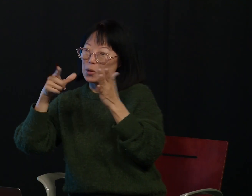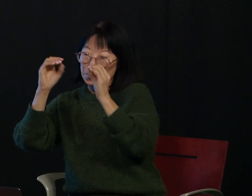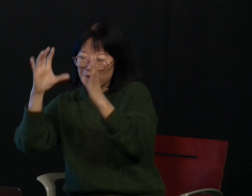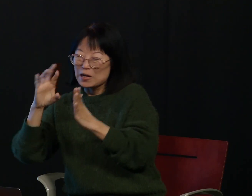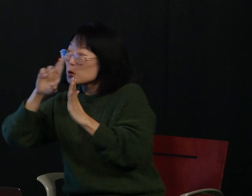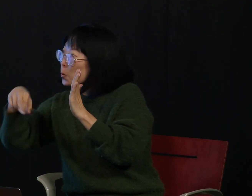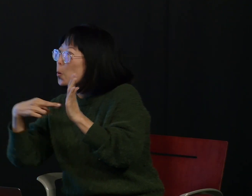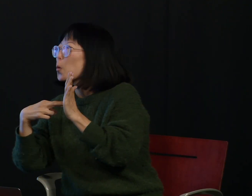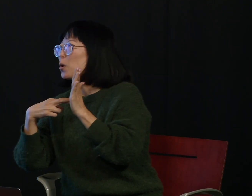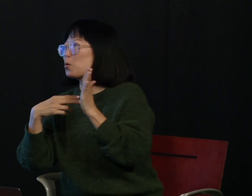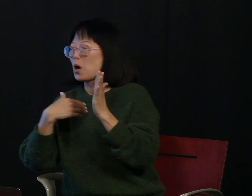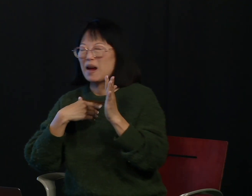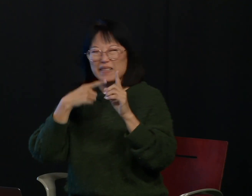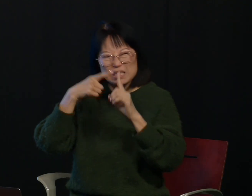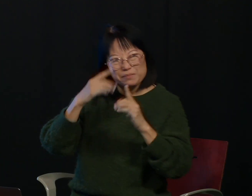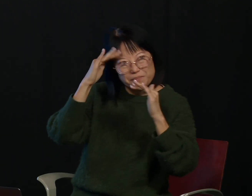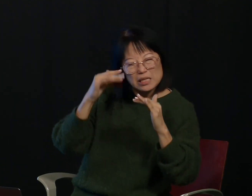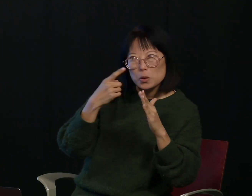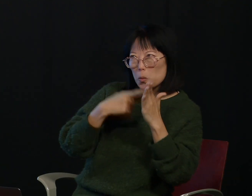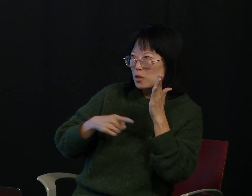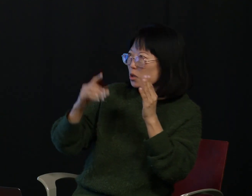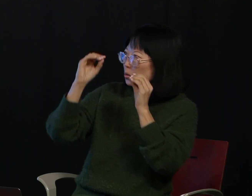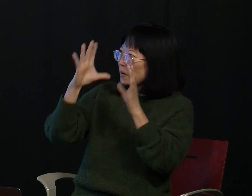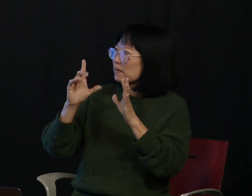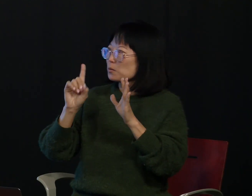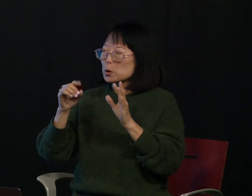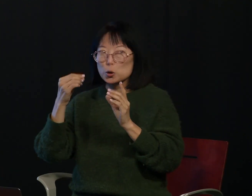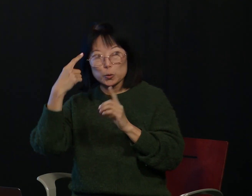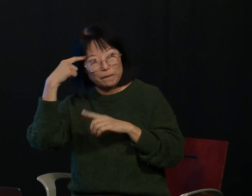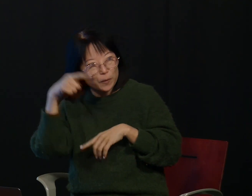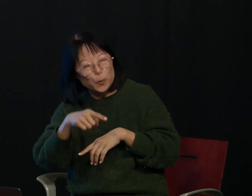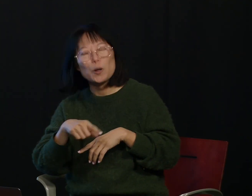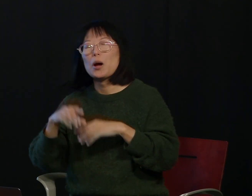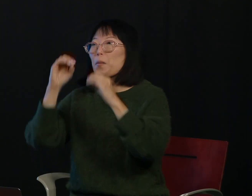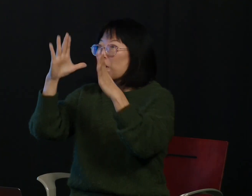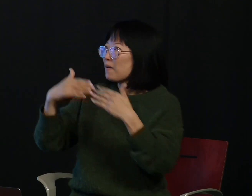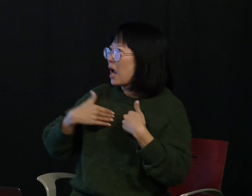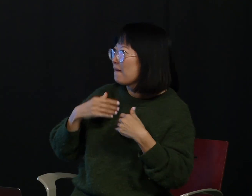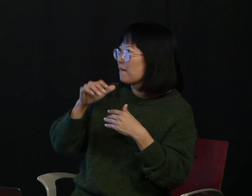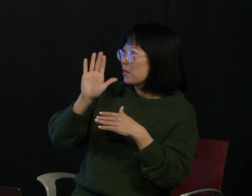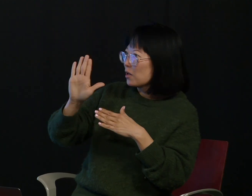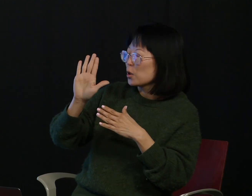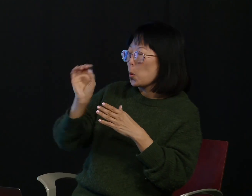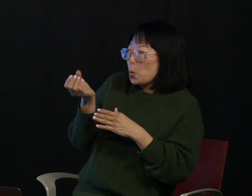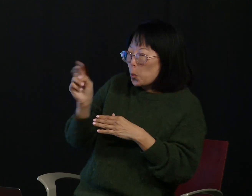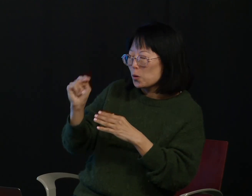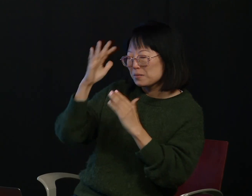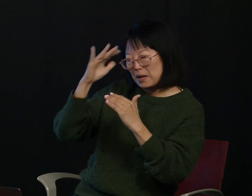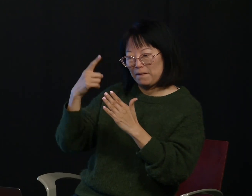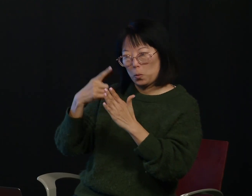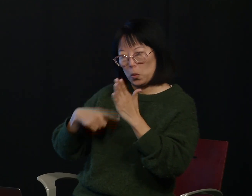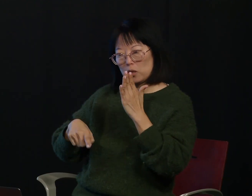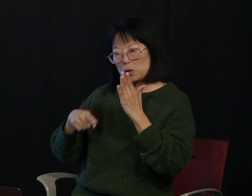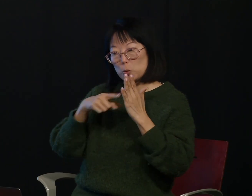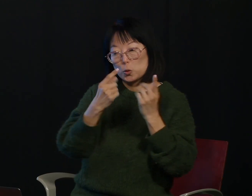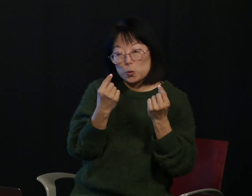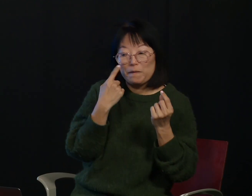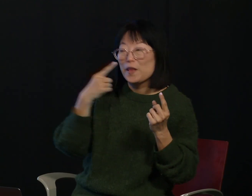professor's role is, certain expectations from the professor for you, and they have their own expectations for what you will do for